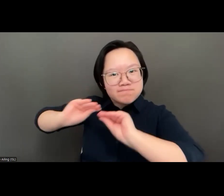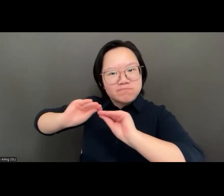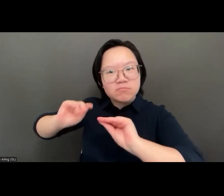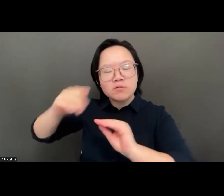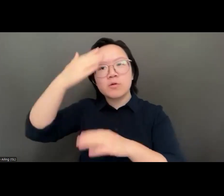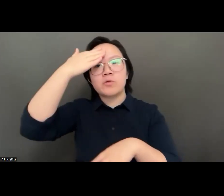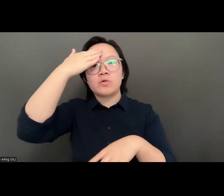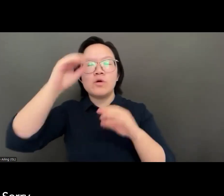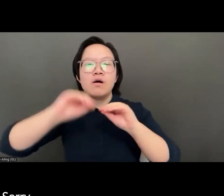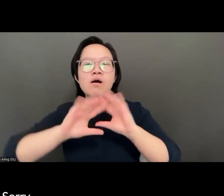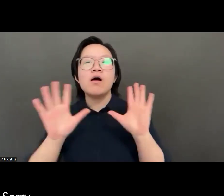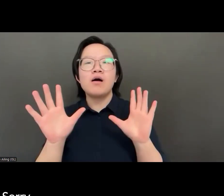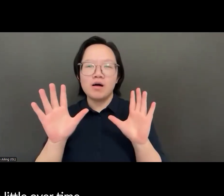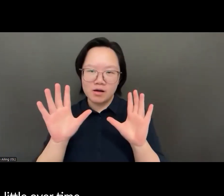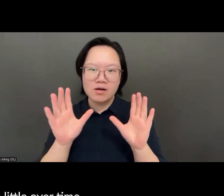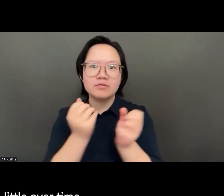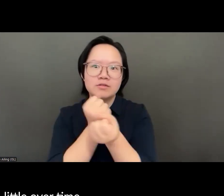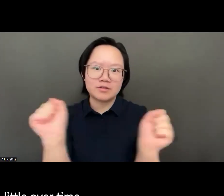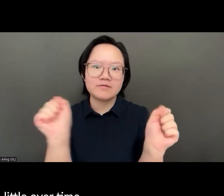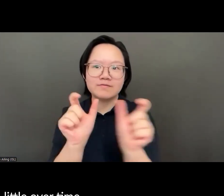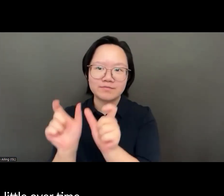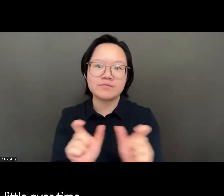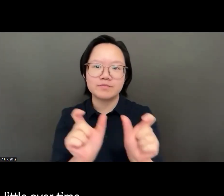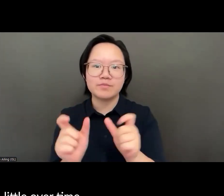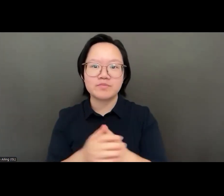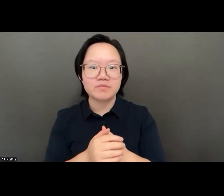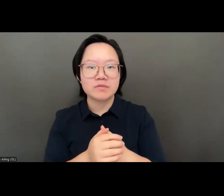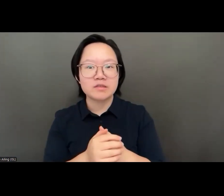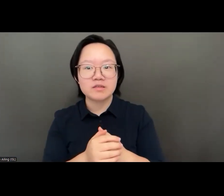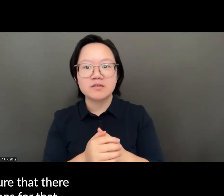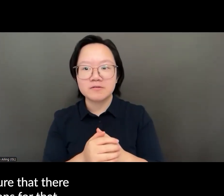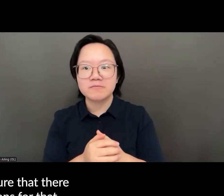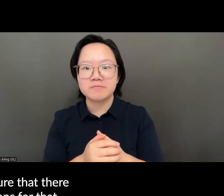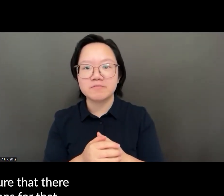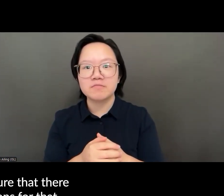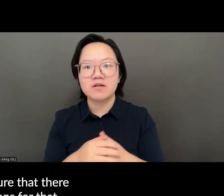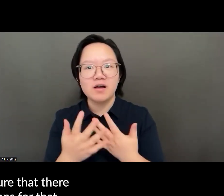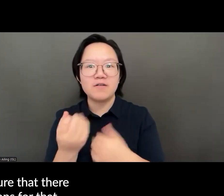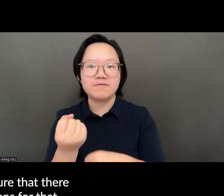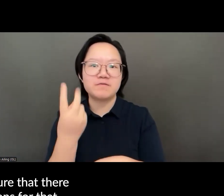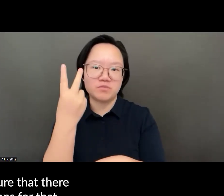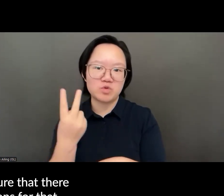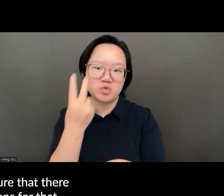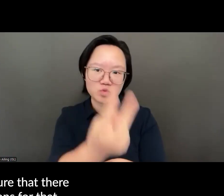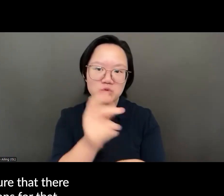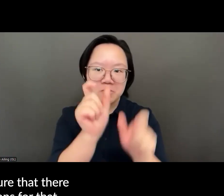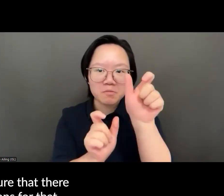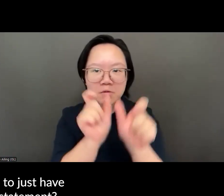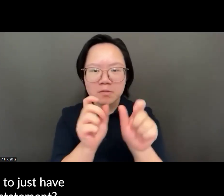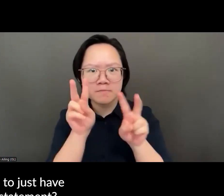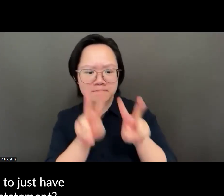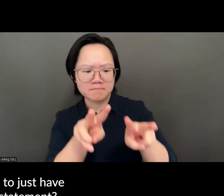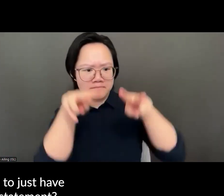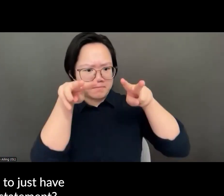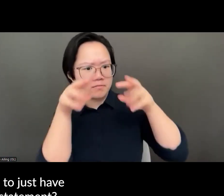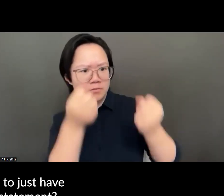you. Sorry, so we're running a little over time, but I'm just, pretty sure that there will be questions for that. Would you